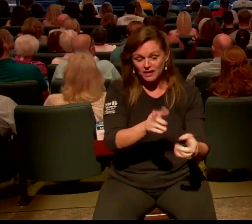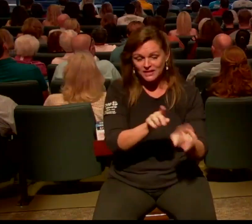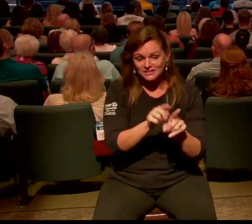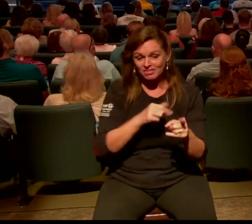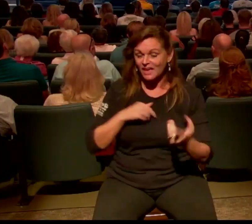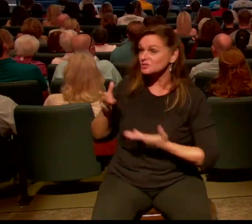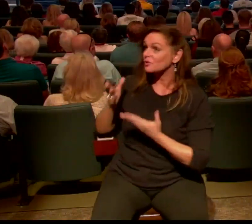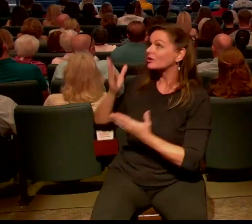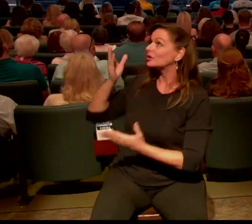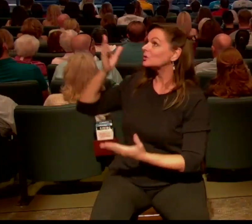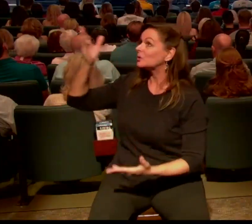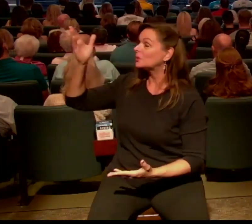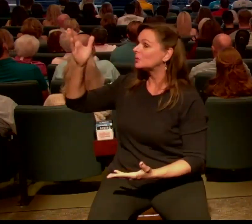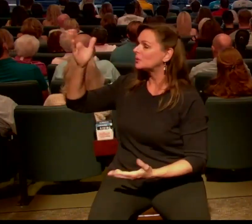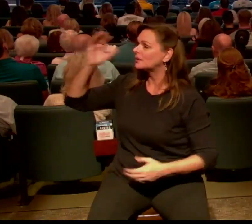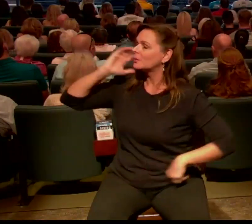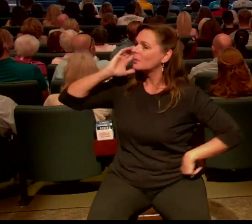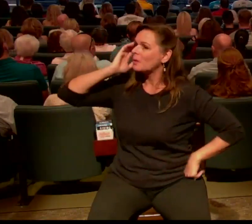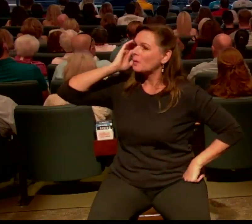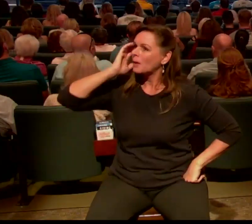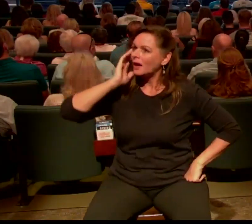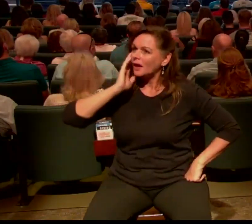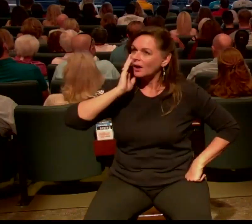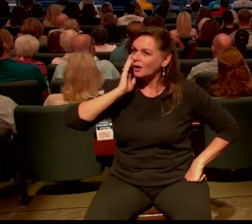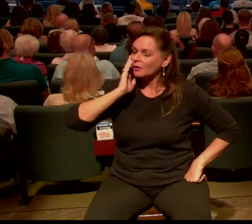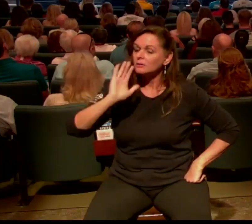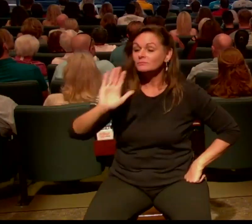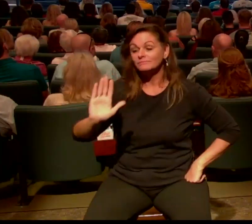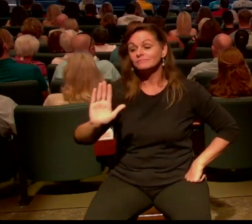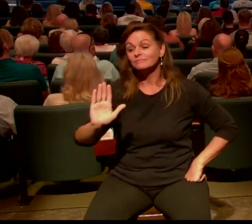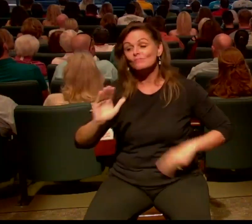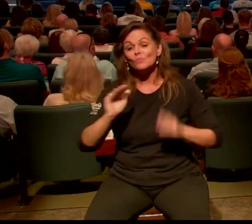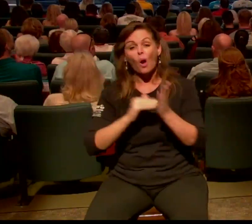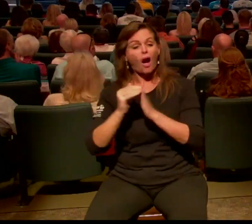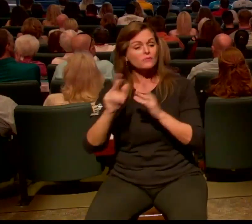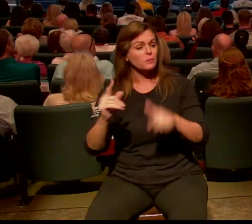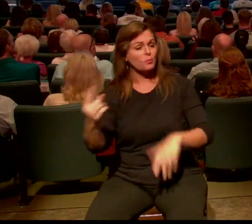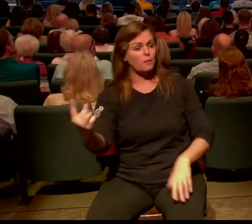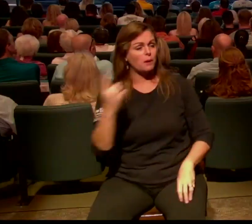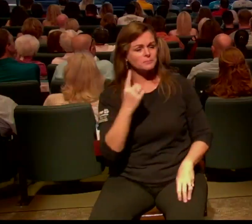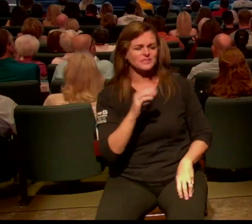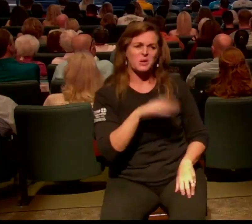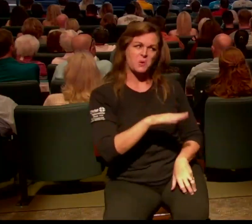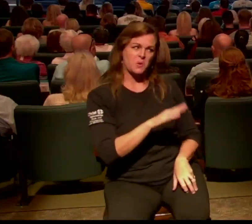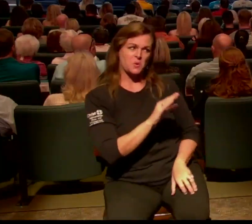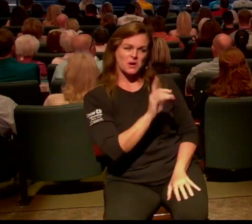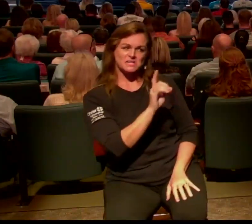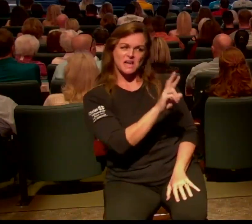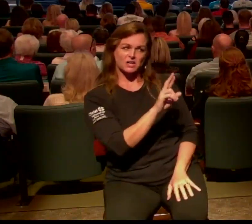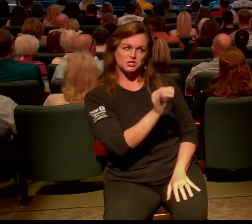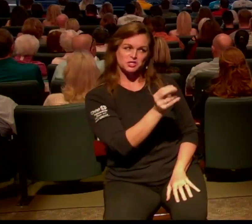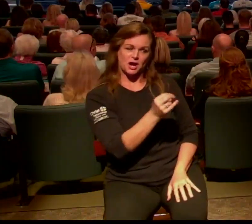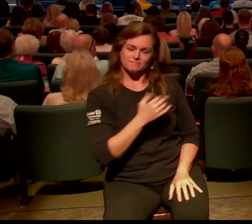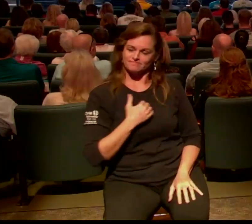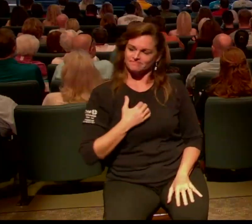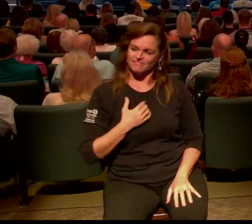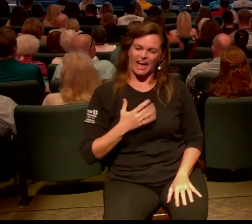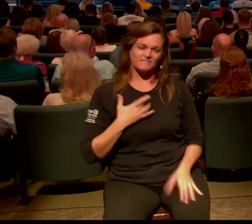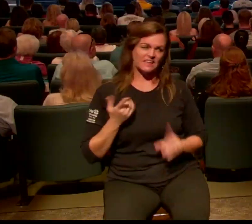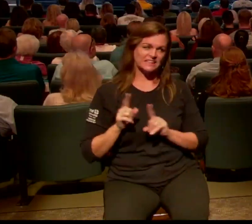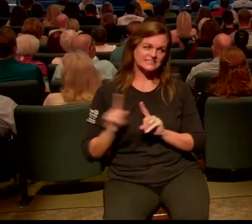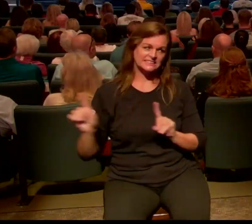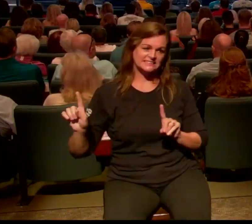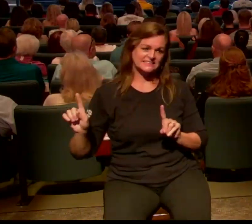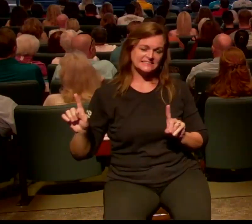I feel a little distant from God. I haven't really kind of heard or connected from God lately,